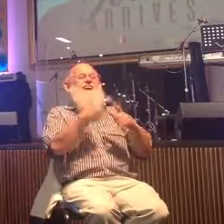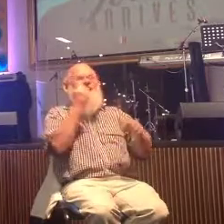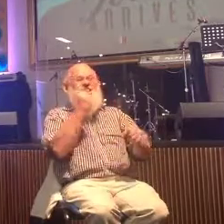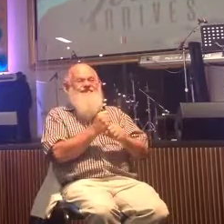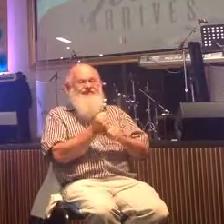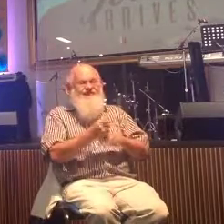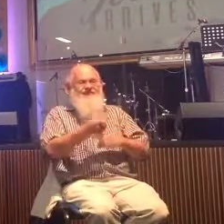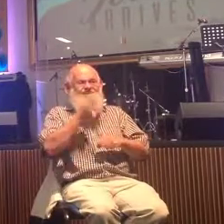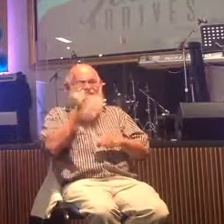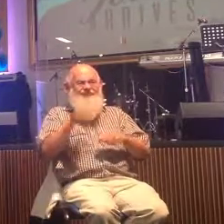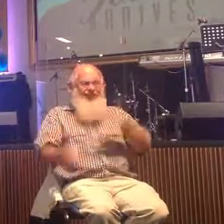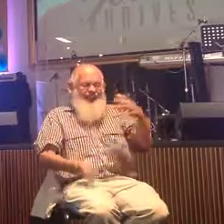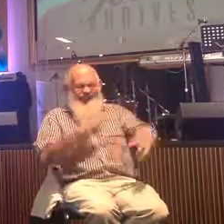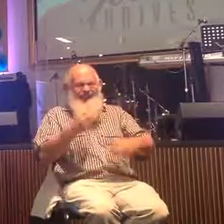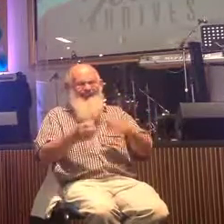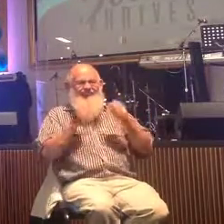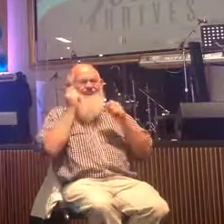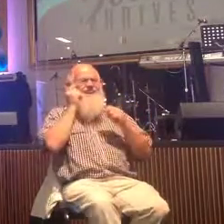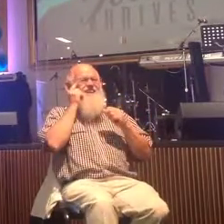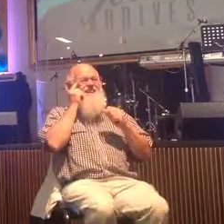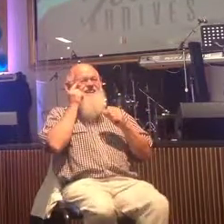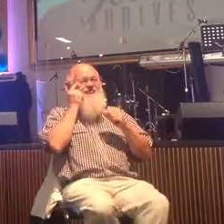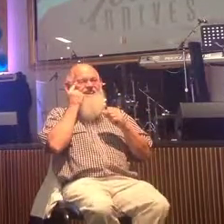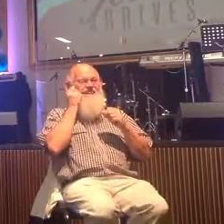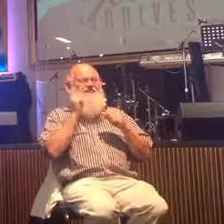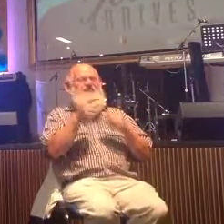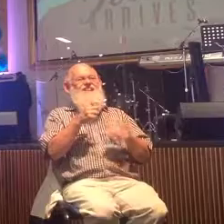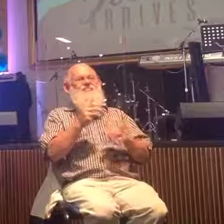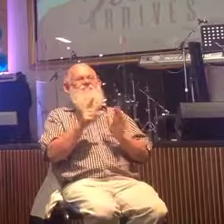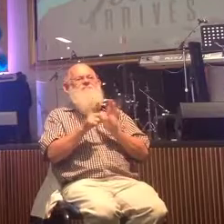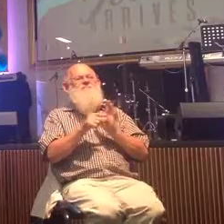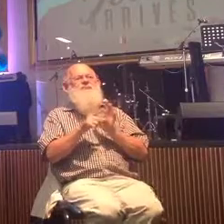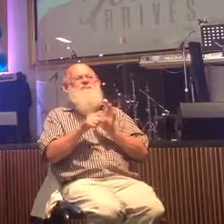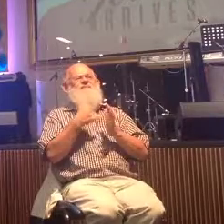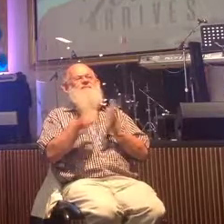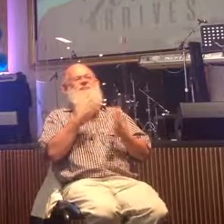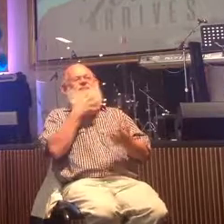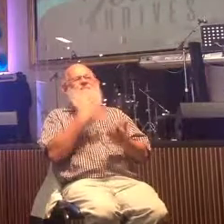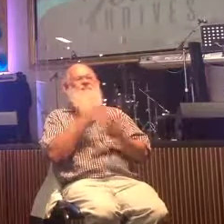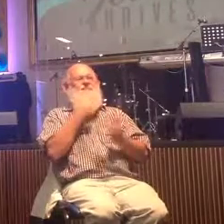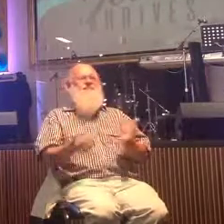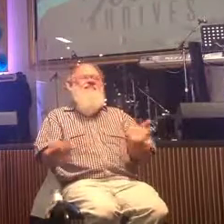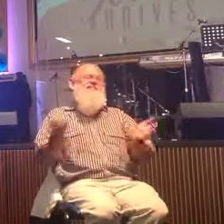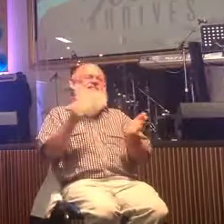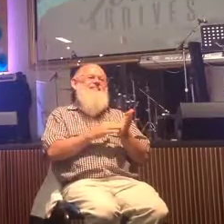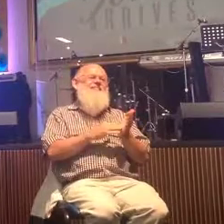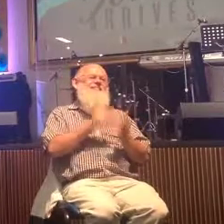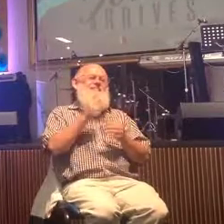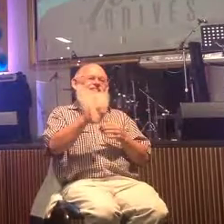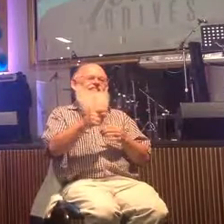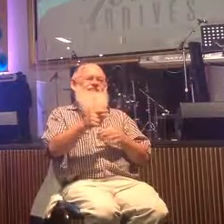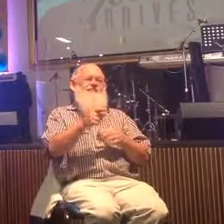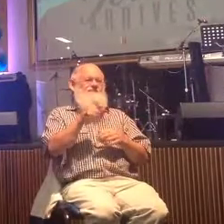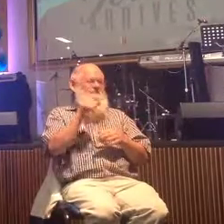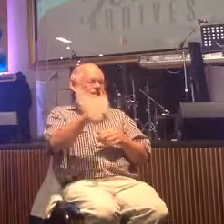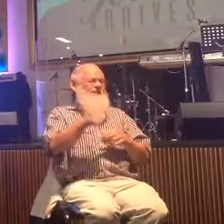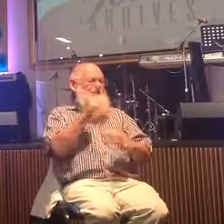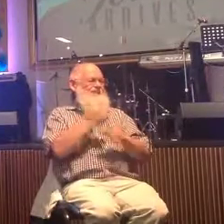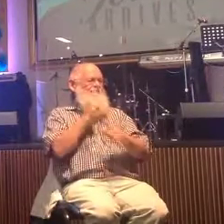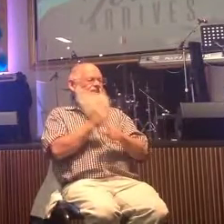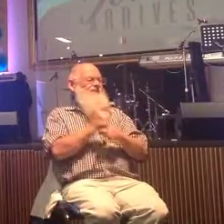in the service. Now that moment was a very amazing moment, the moment when Dr. Chock arrives. And this sermon this morning is when Jesus